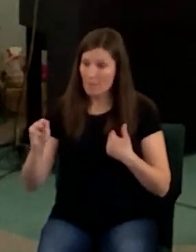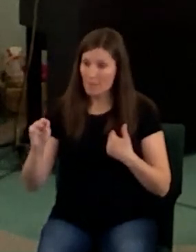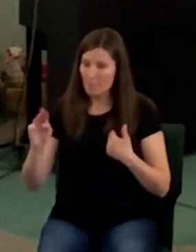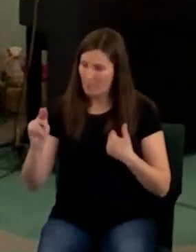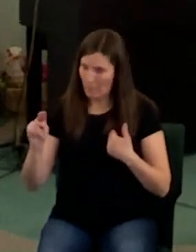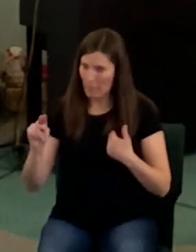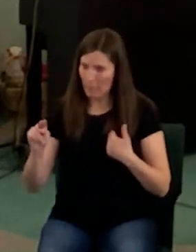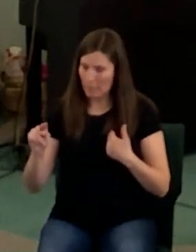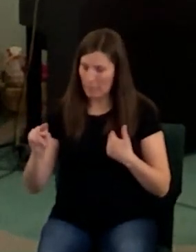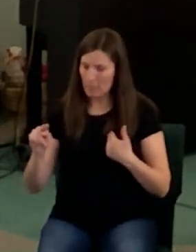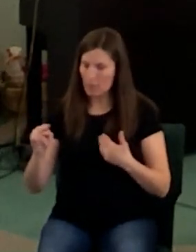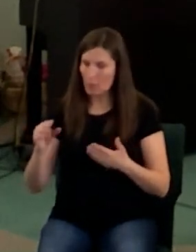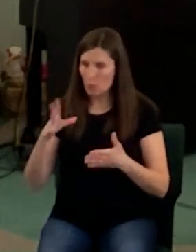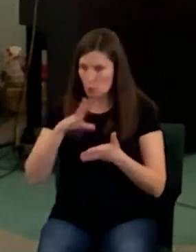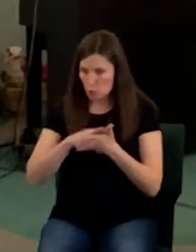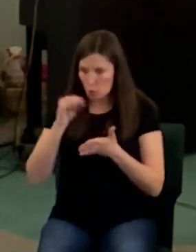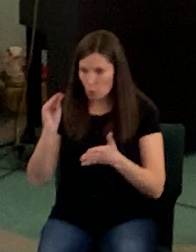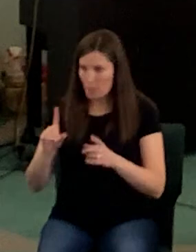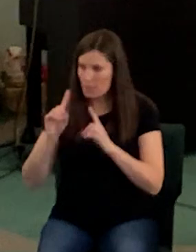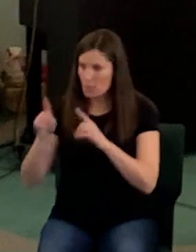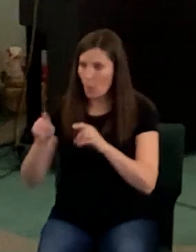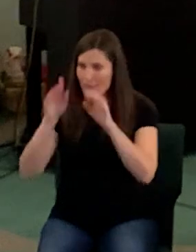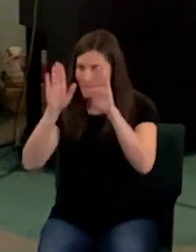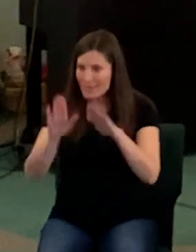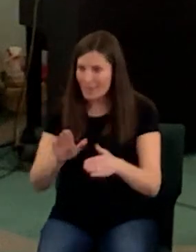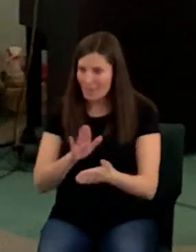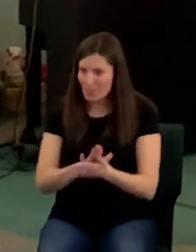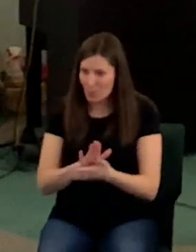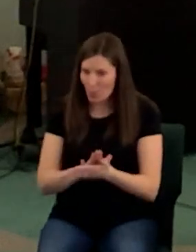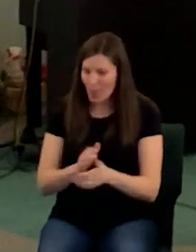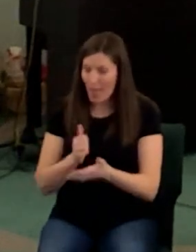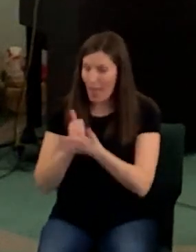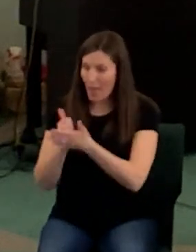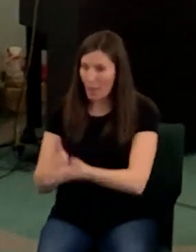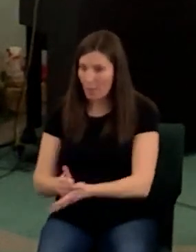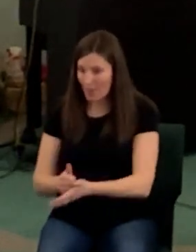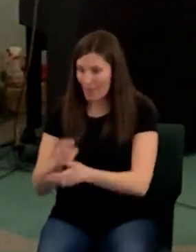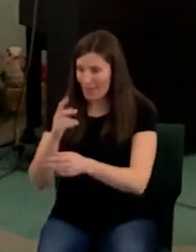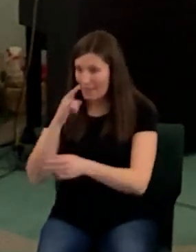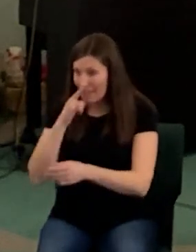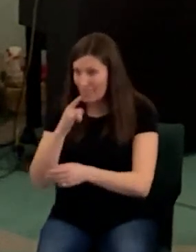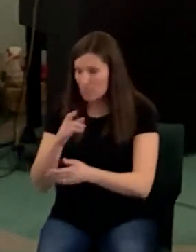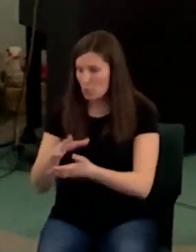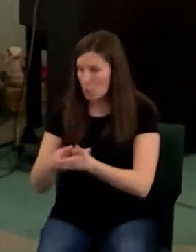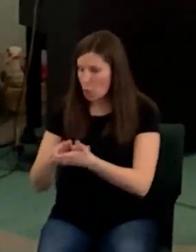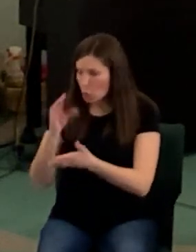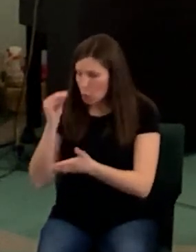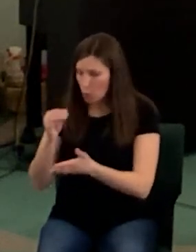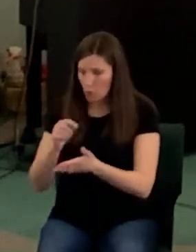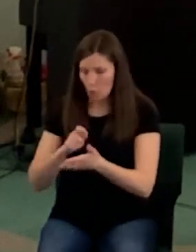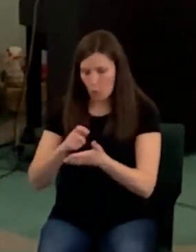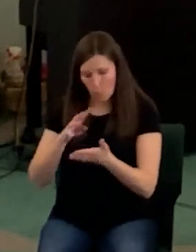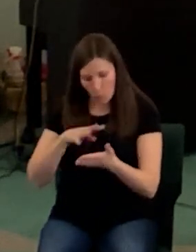school classes on Sundays, helping kids learn reading and writing and morals and